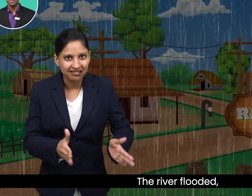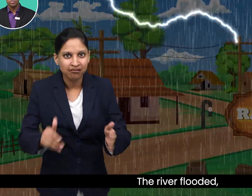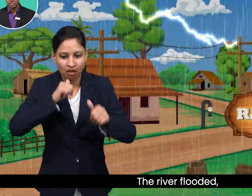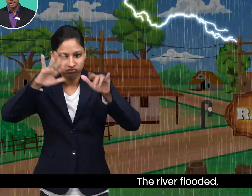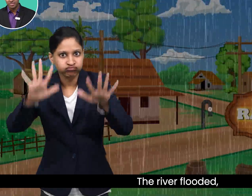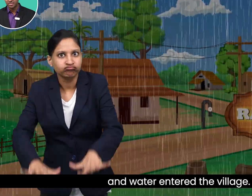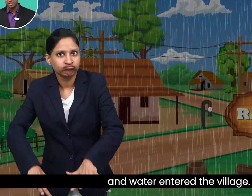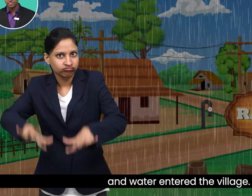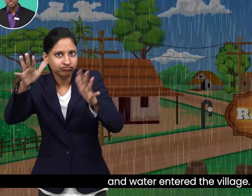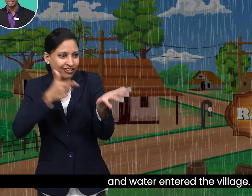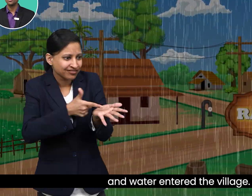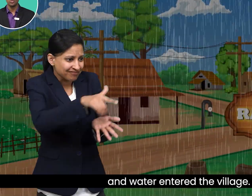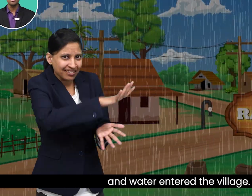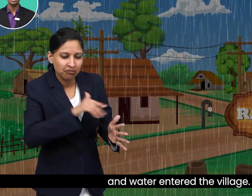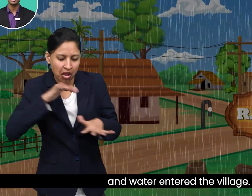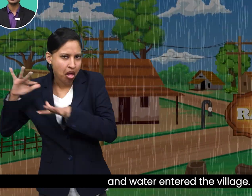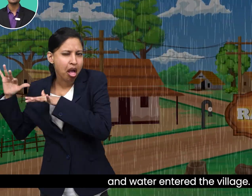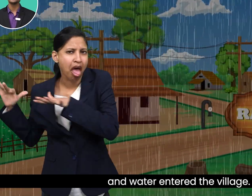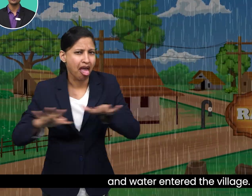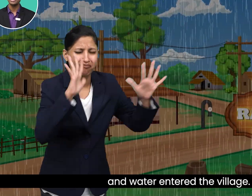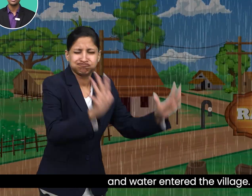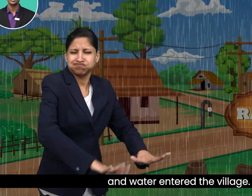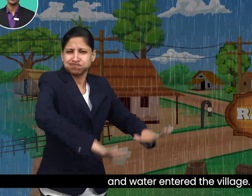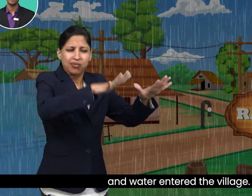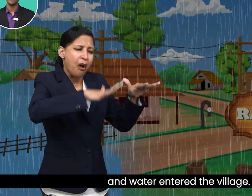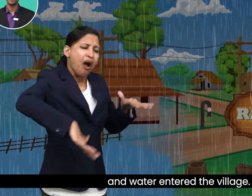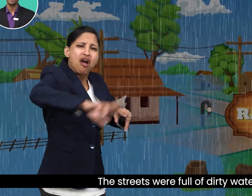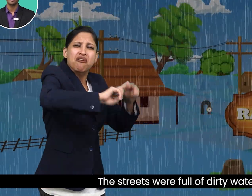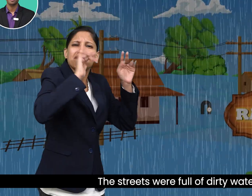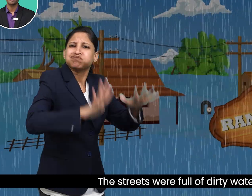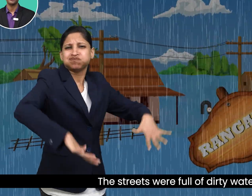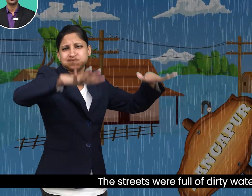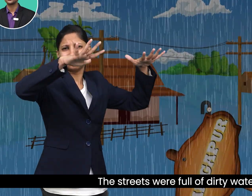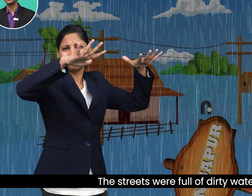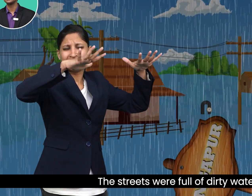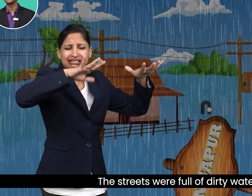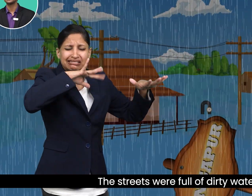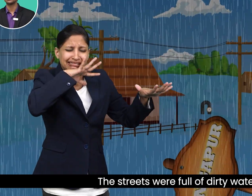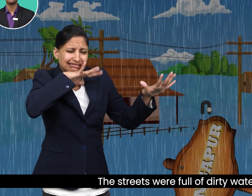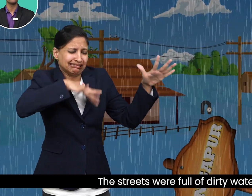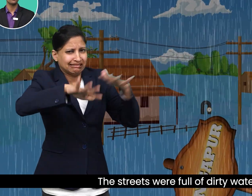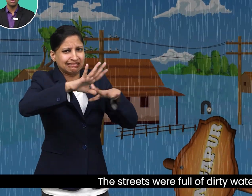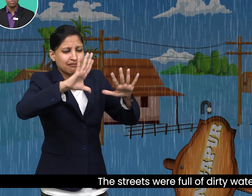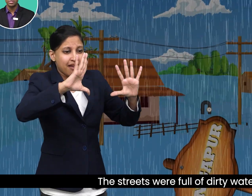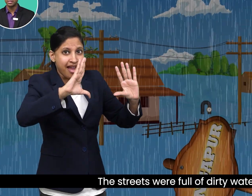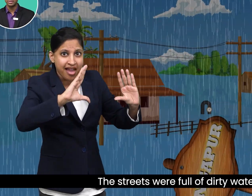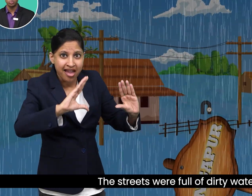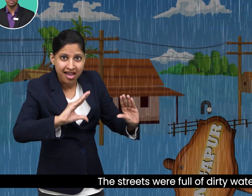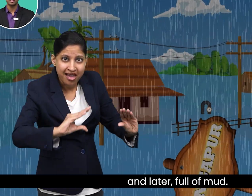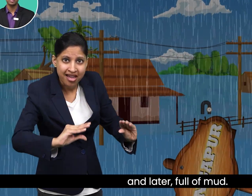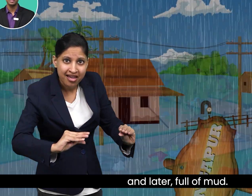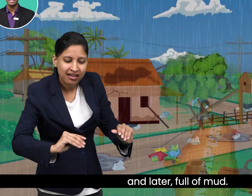The river flooded and water entered the village. The streets were full of